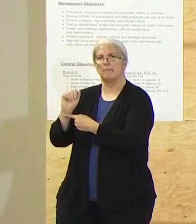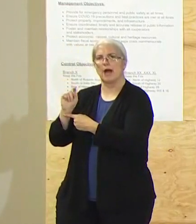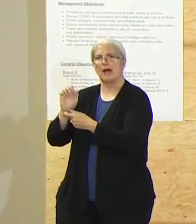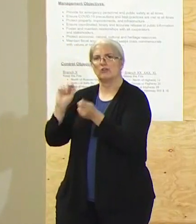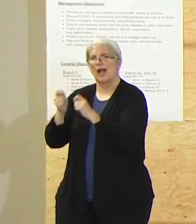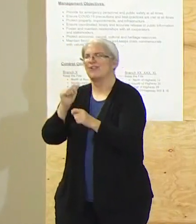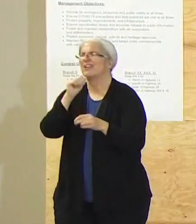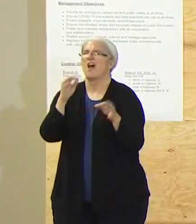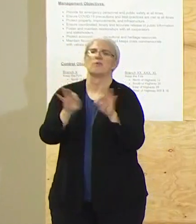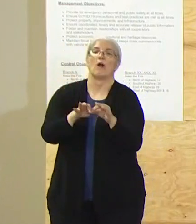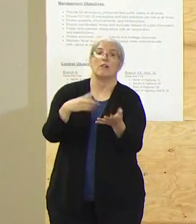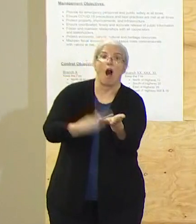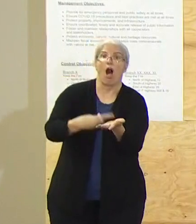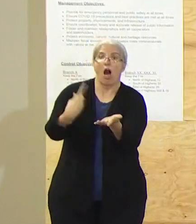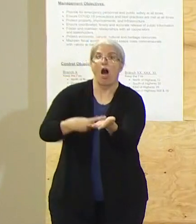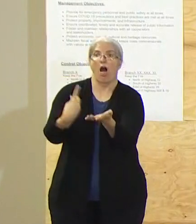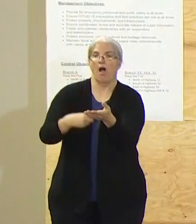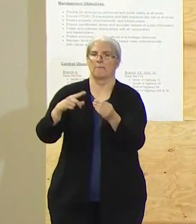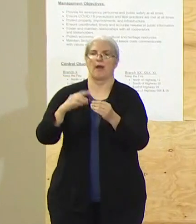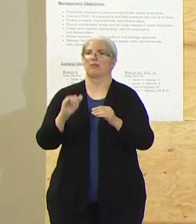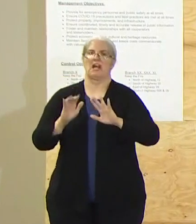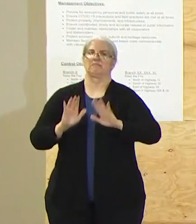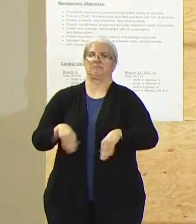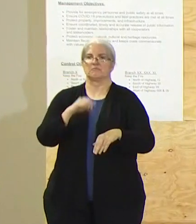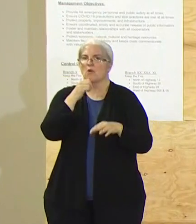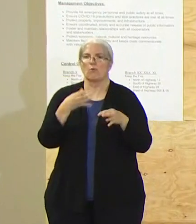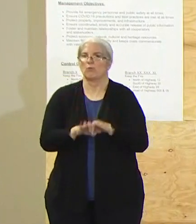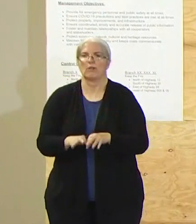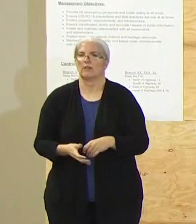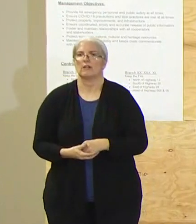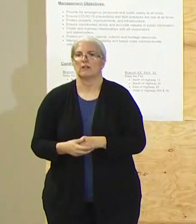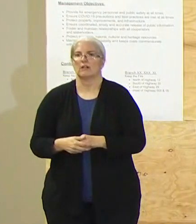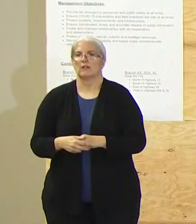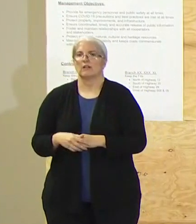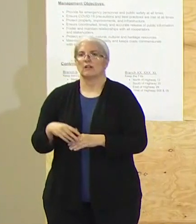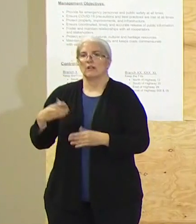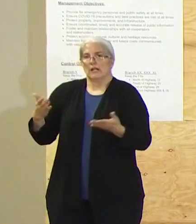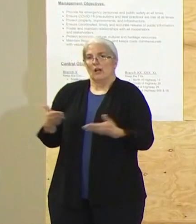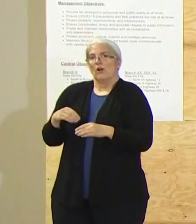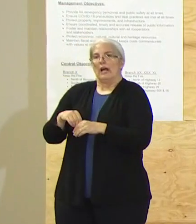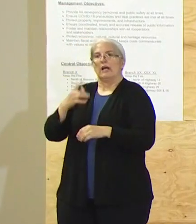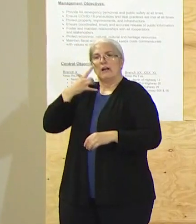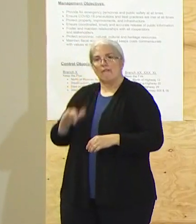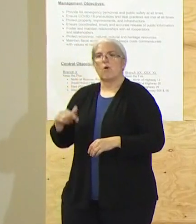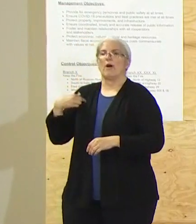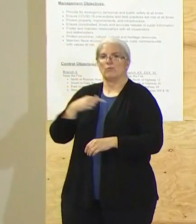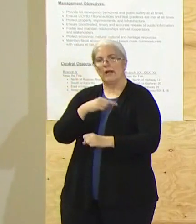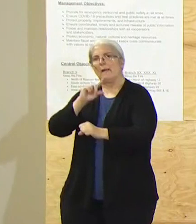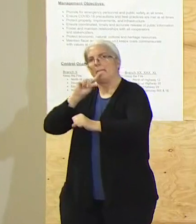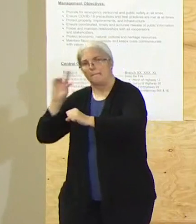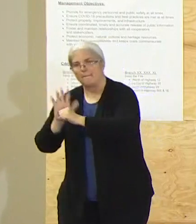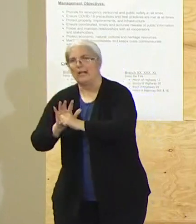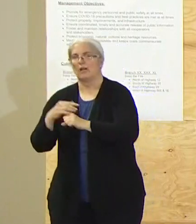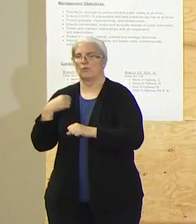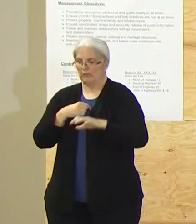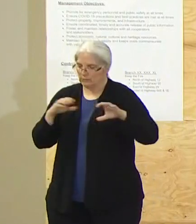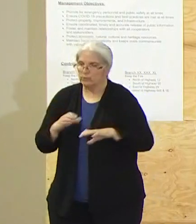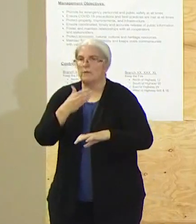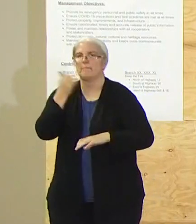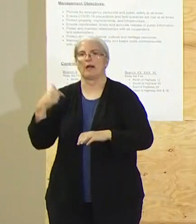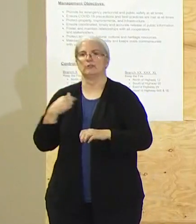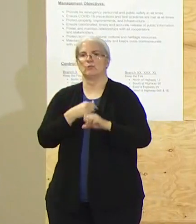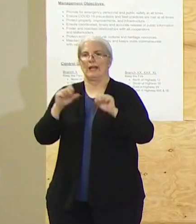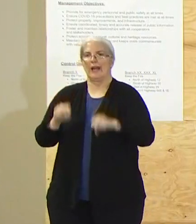we are committed as a state to doing more and doing better, punching above our weight. And we are doing a deep